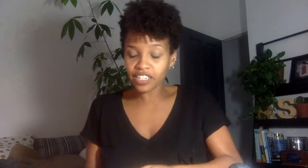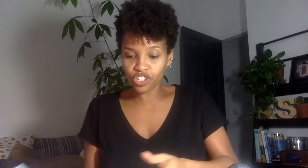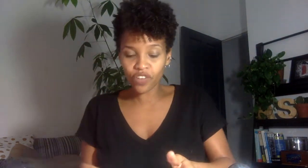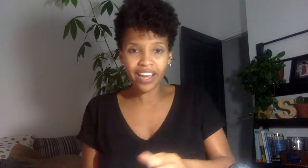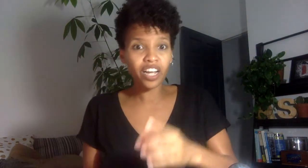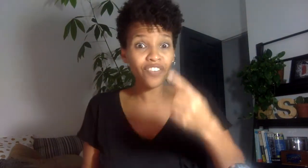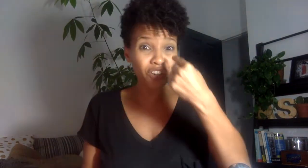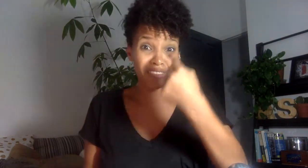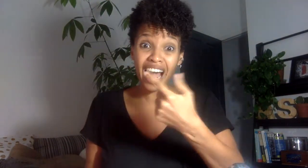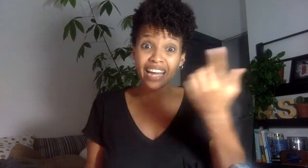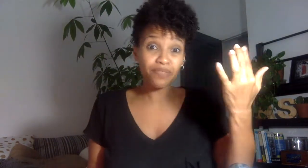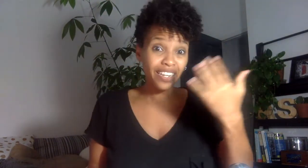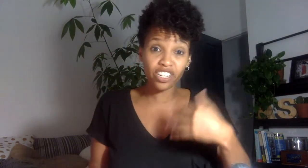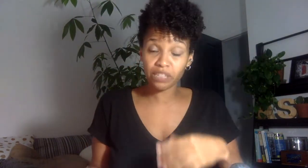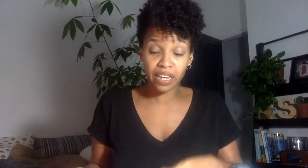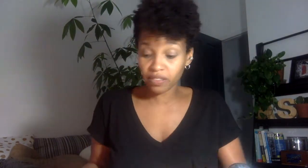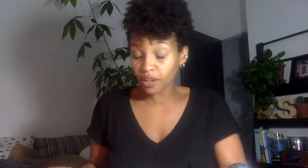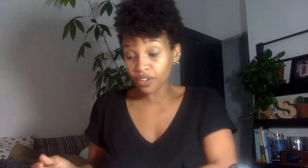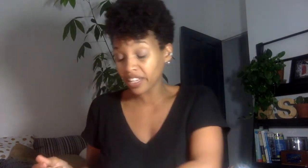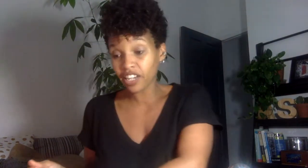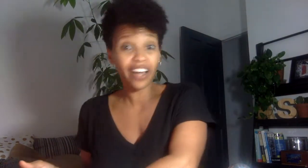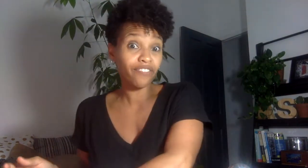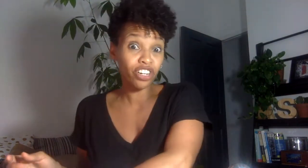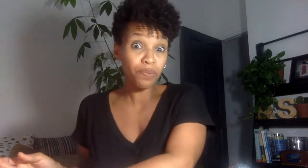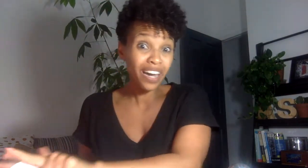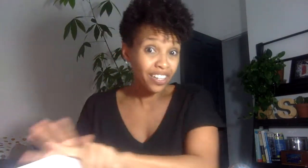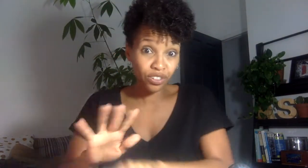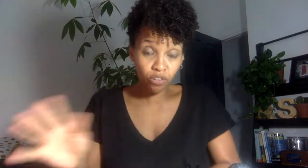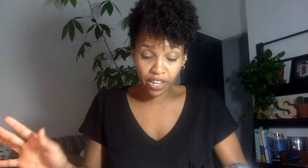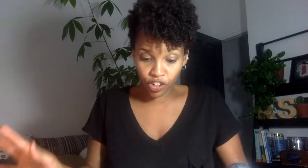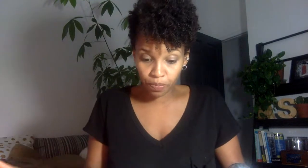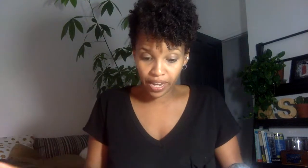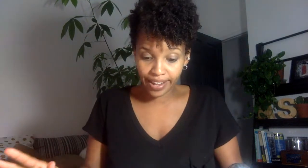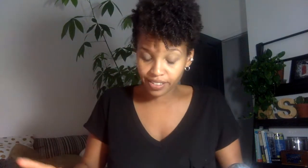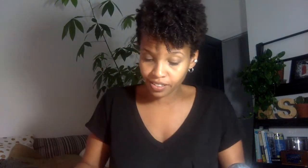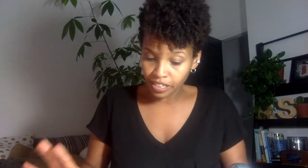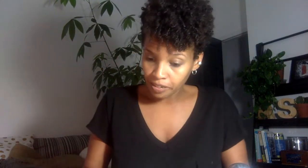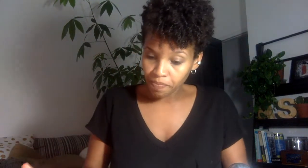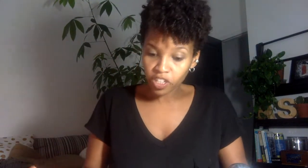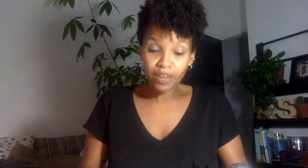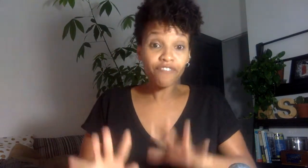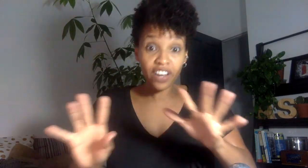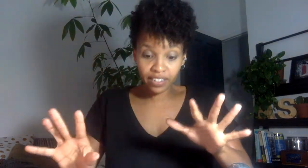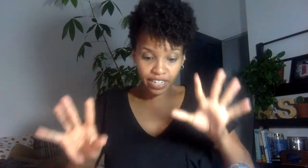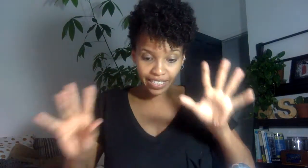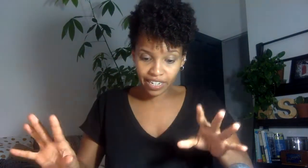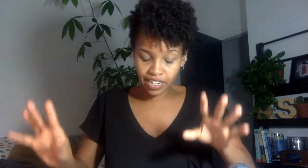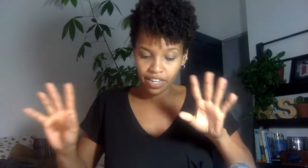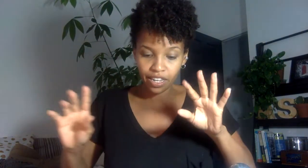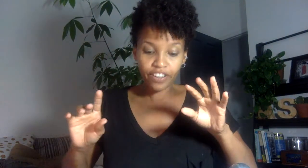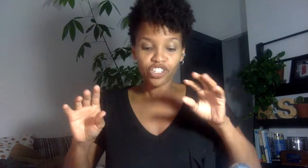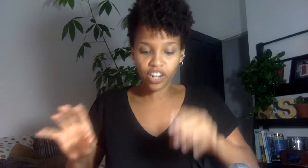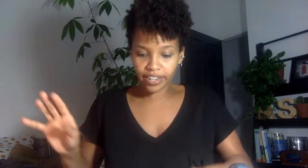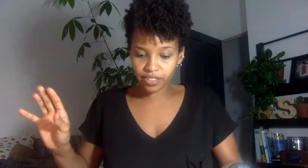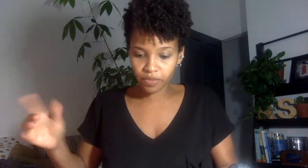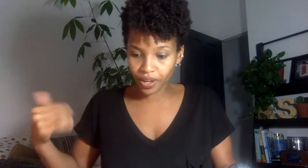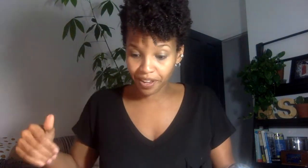show that, even though the eyes that I just made, they were like kind of creepy eyes, so don't make creepy eyes. Make fun, excited, adventure eyes. Okay, the